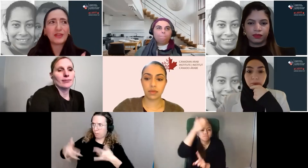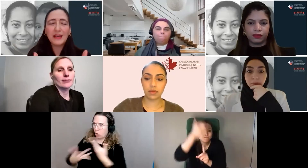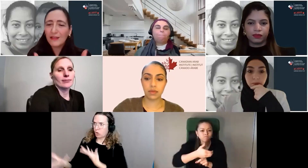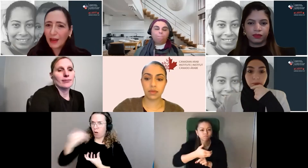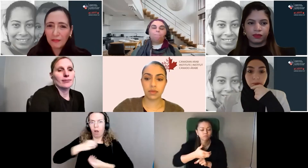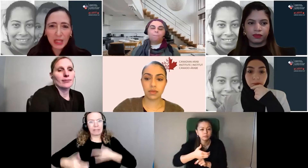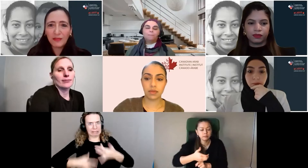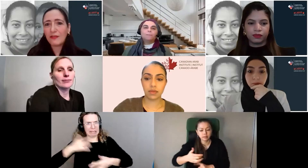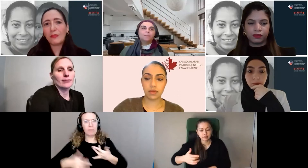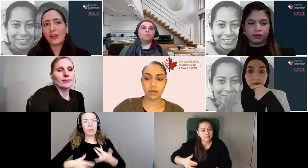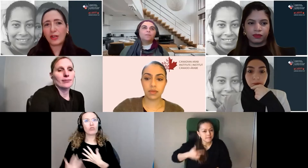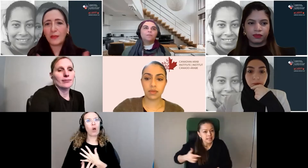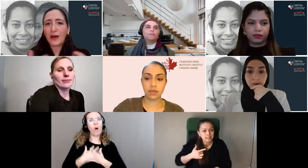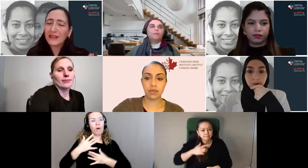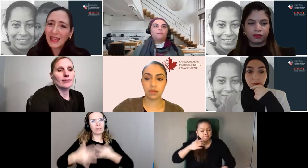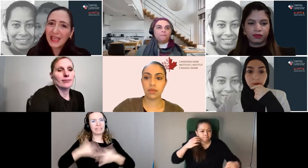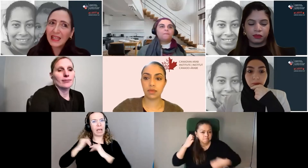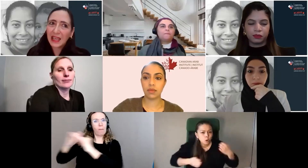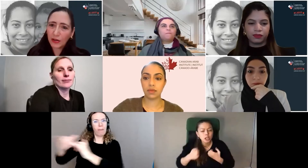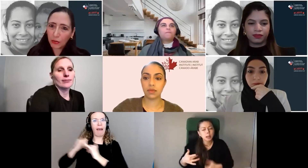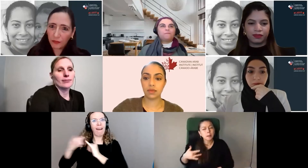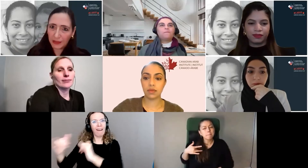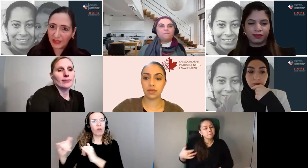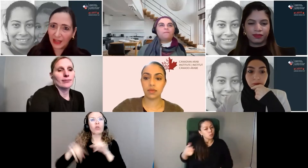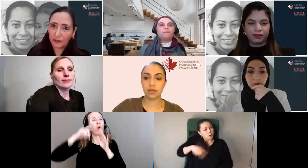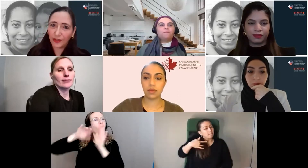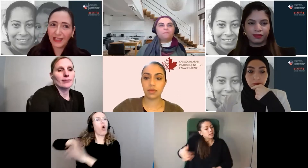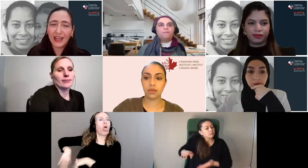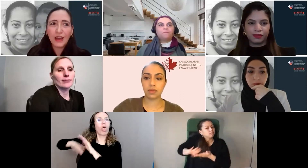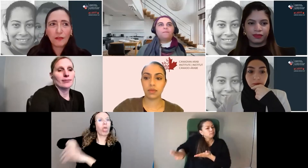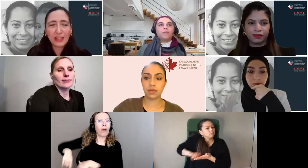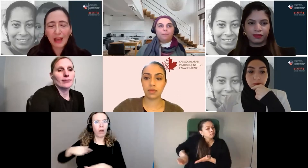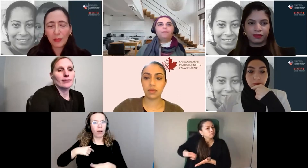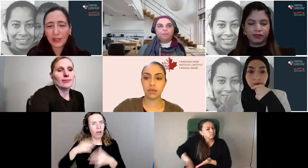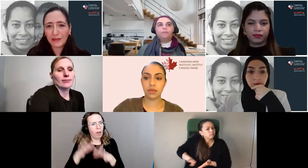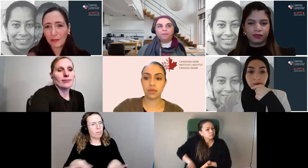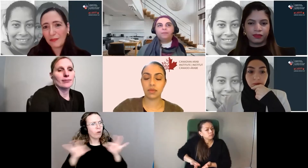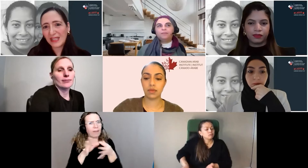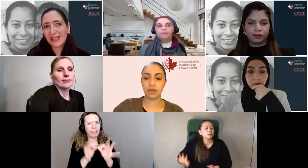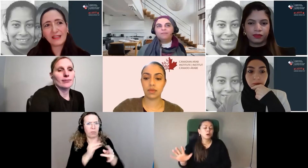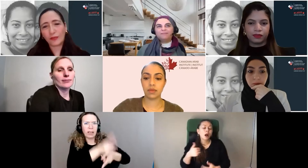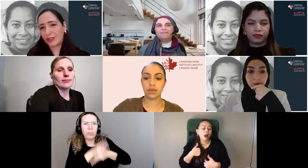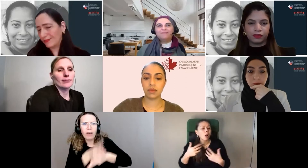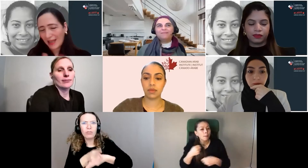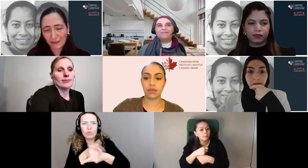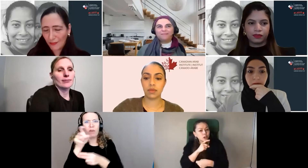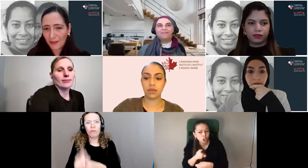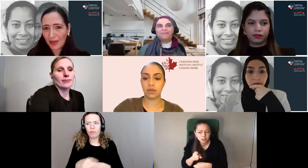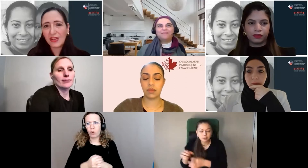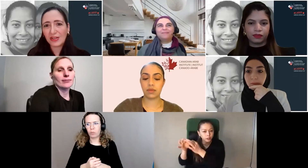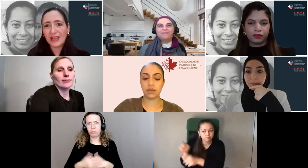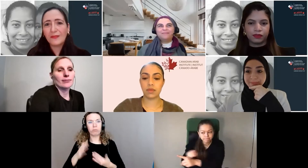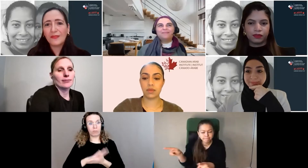So have been very, very passionate about and taking care of themselves, right? For example, in my business for the last